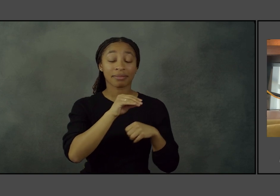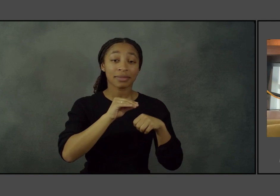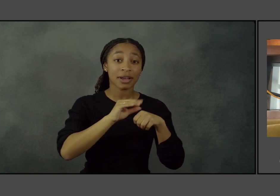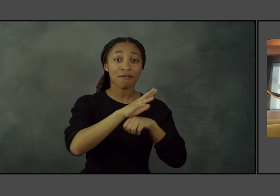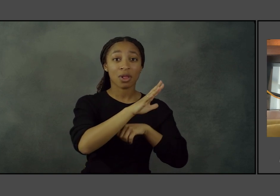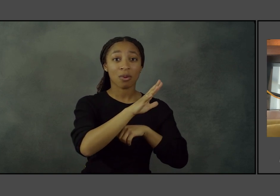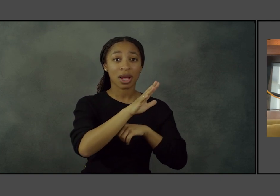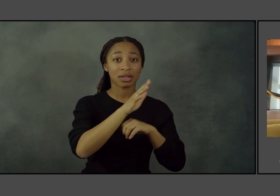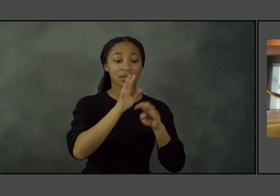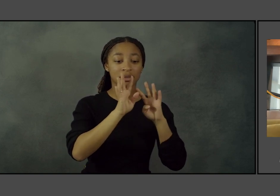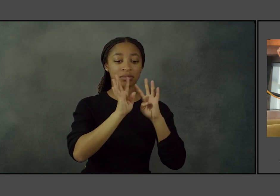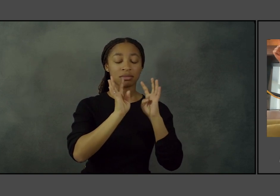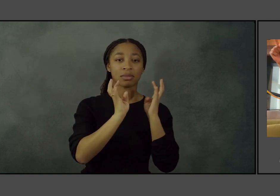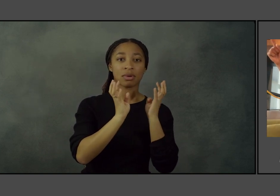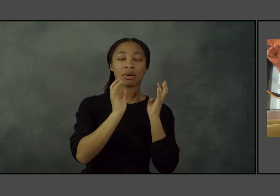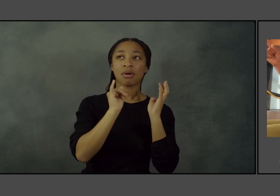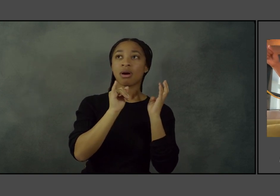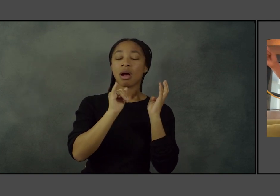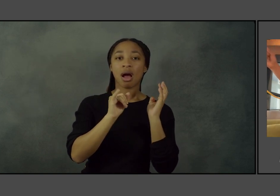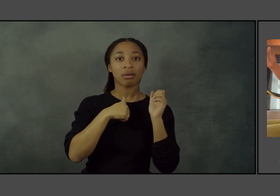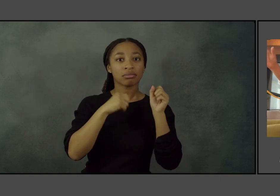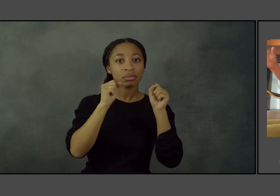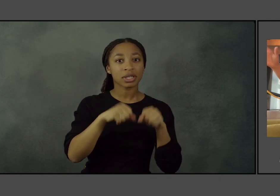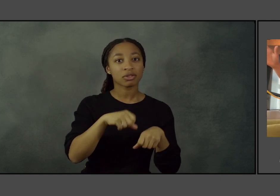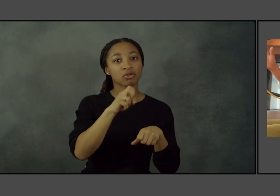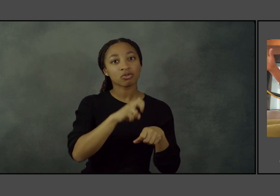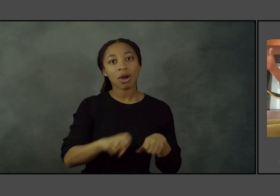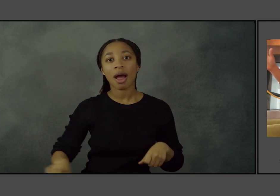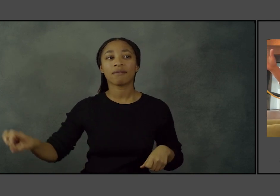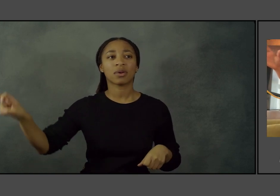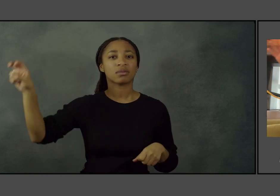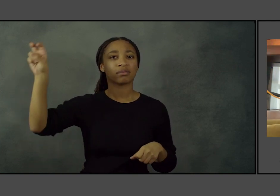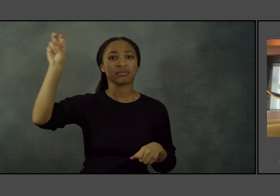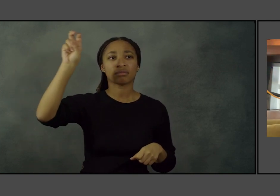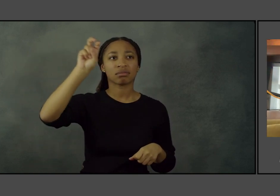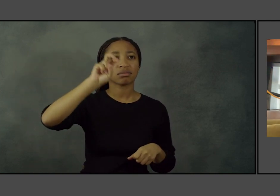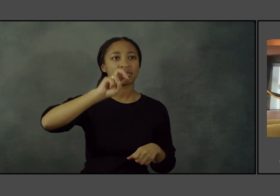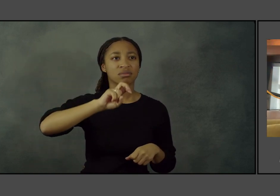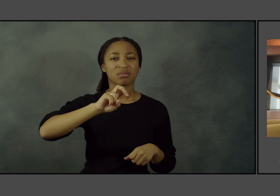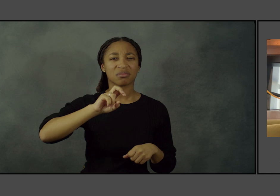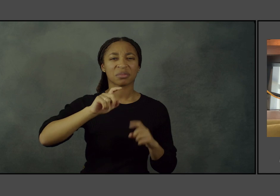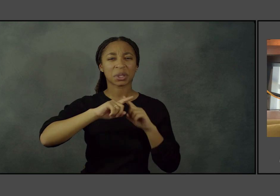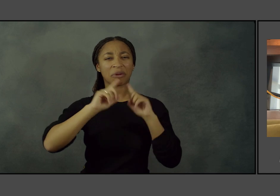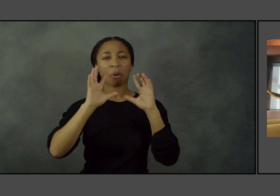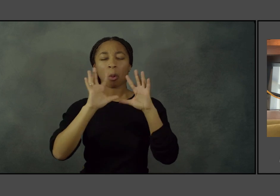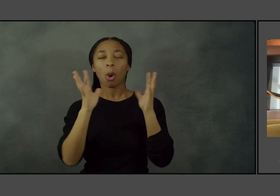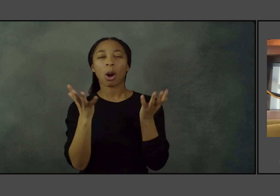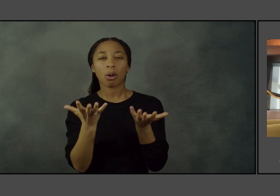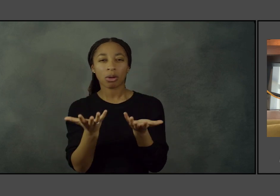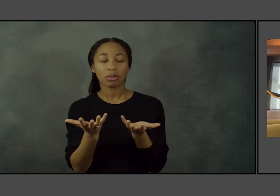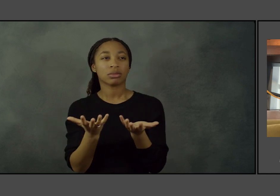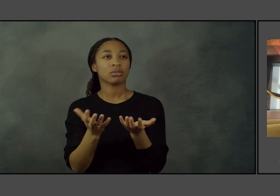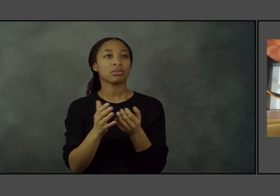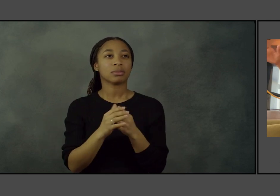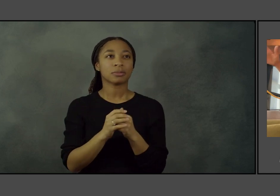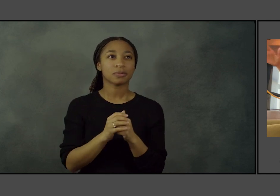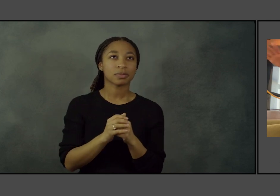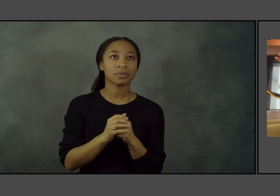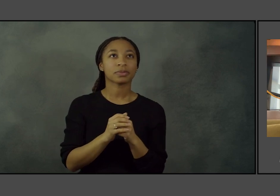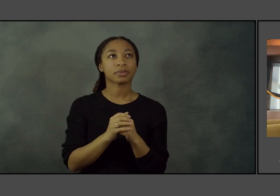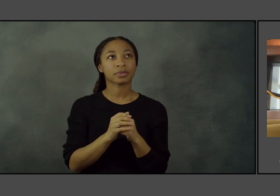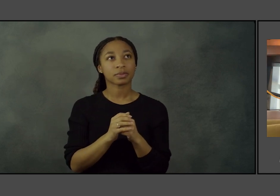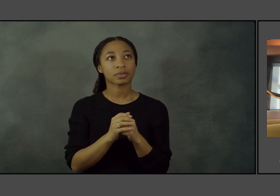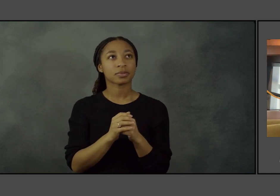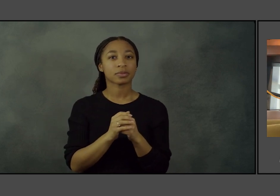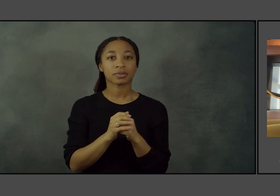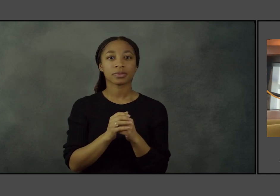to travel to this totally other world. And they were able to see like the far future and the